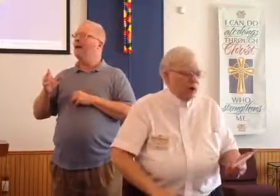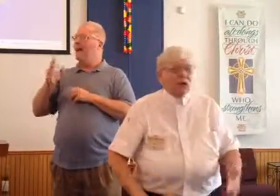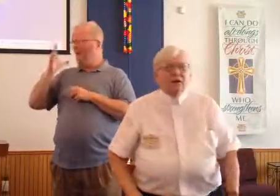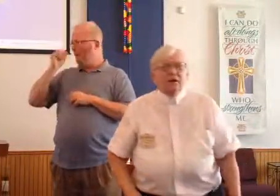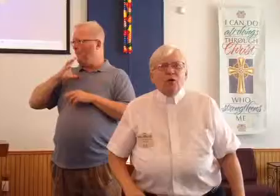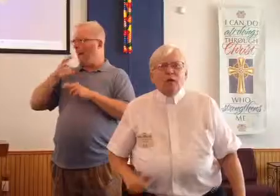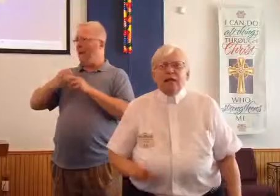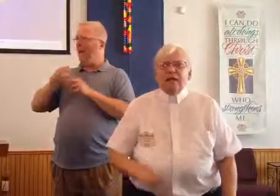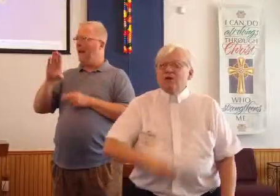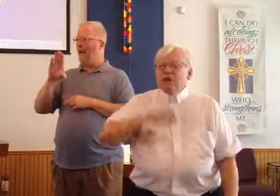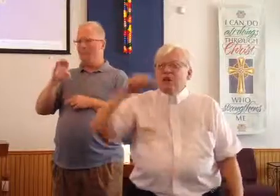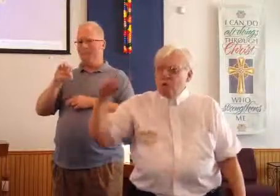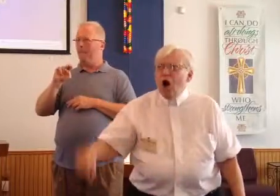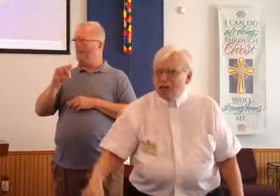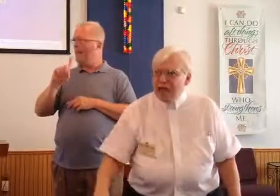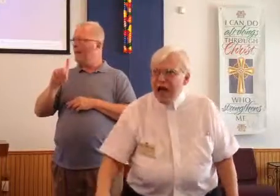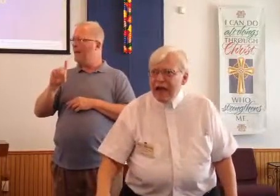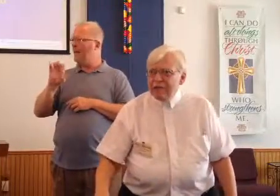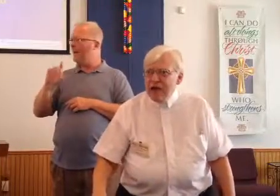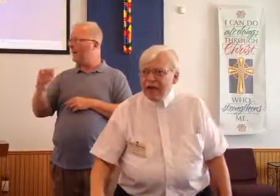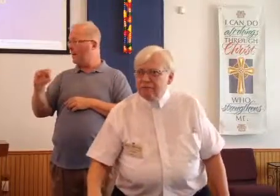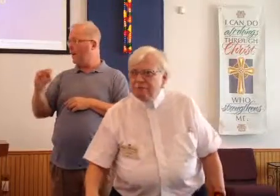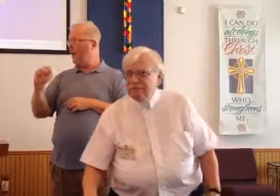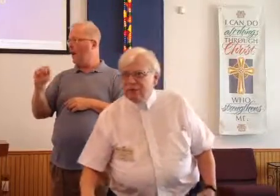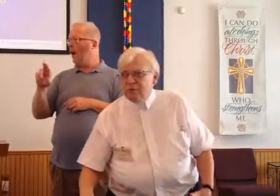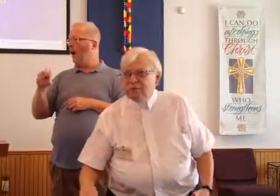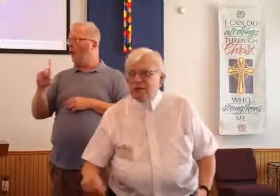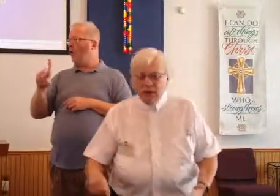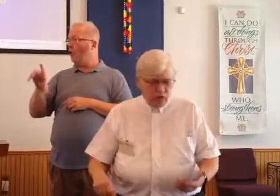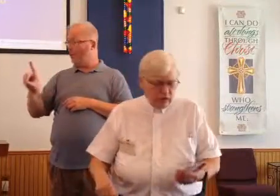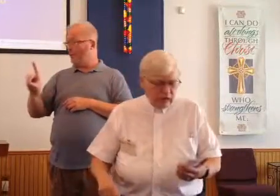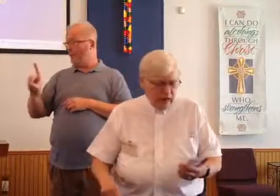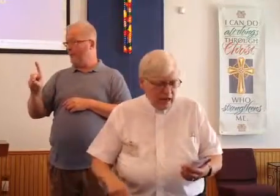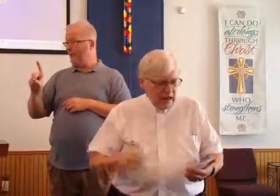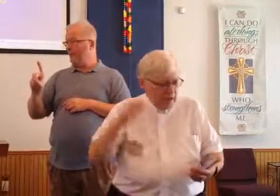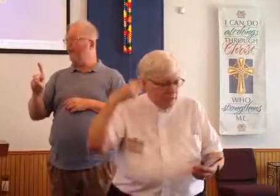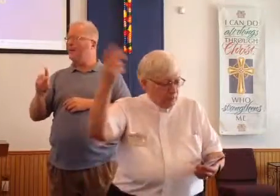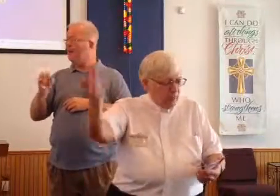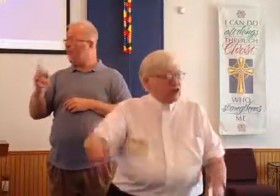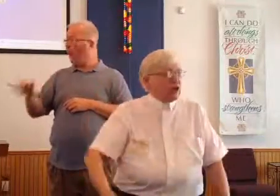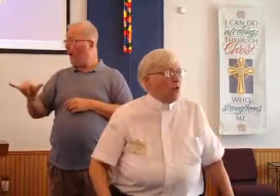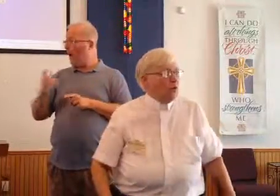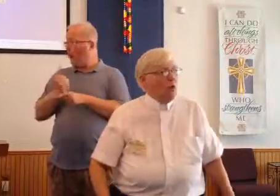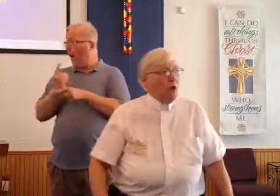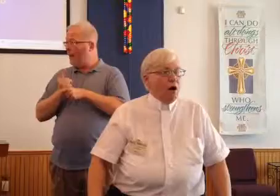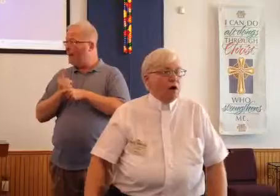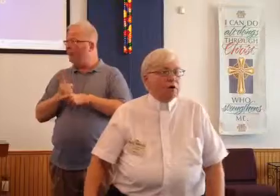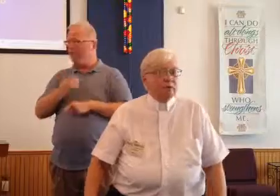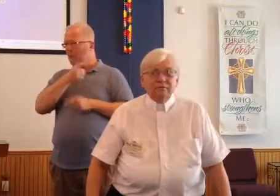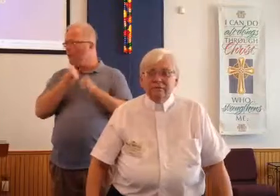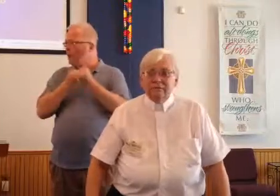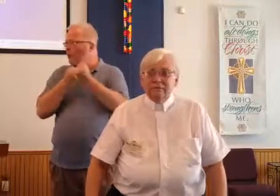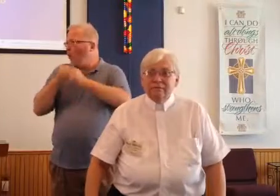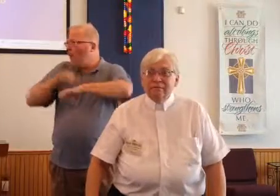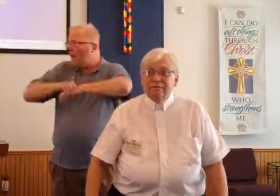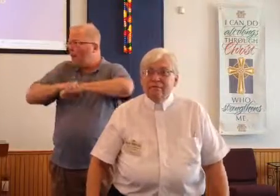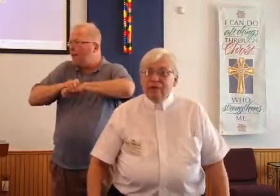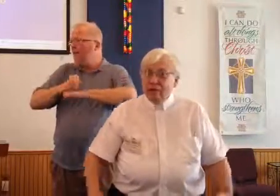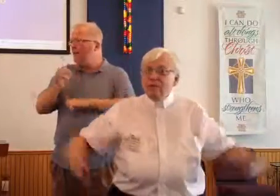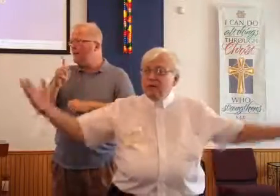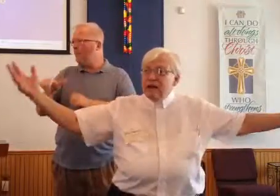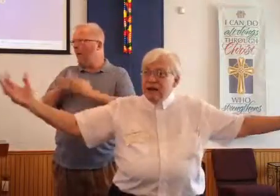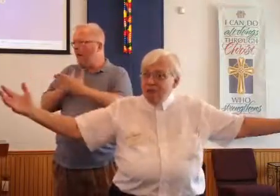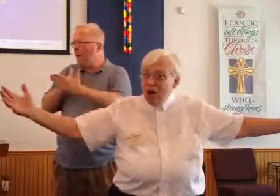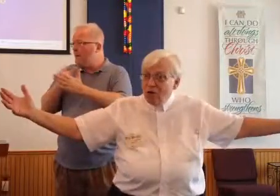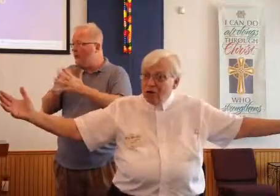something similar, but he was on the wrong side, right? He was on the losing side. If the British had won the war,